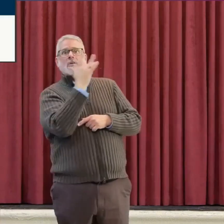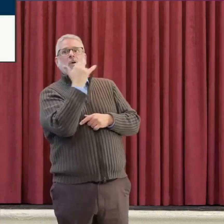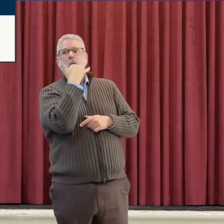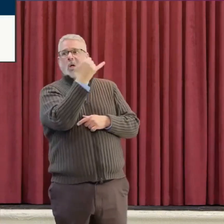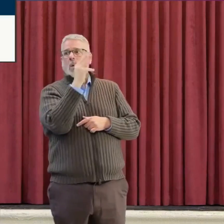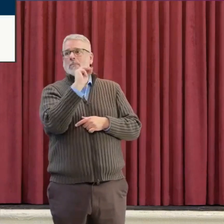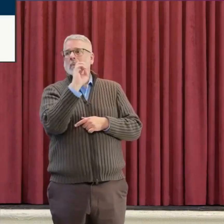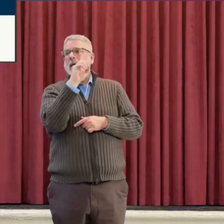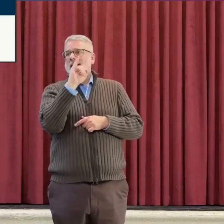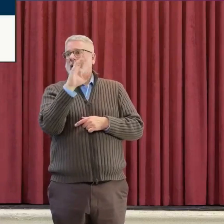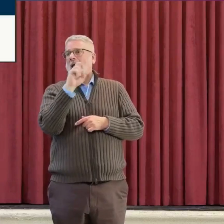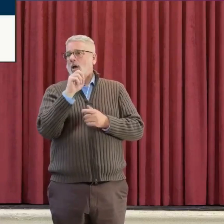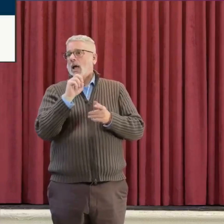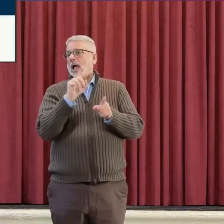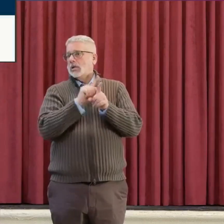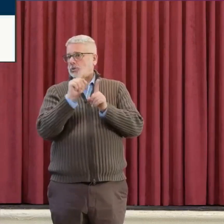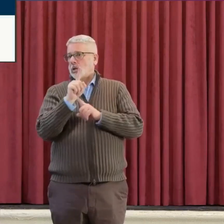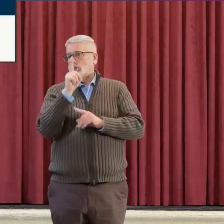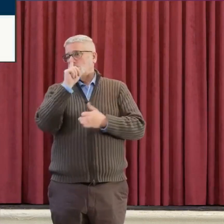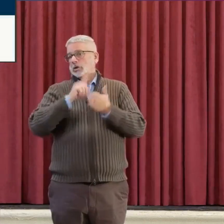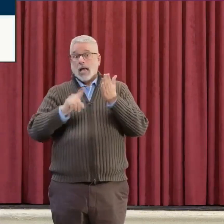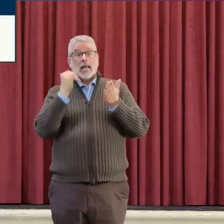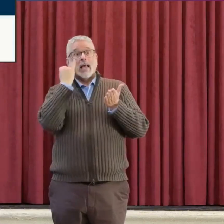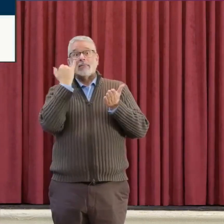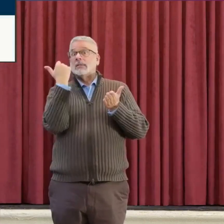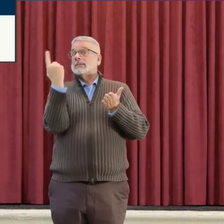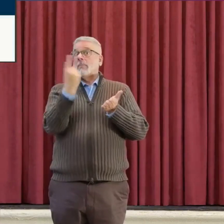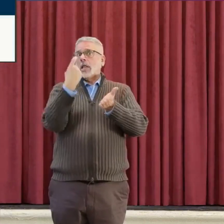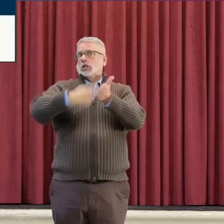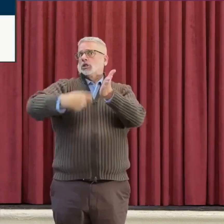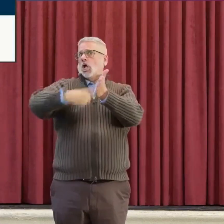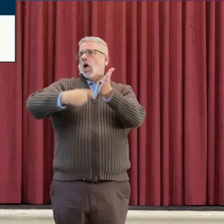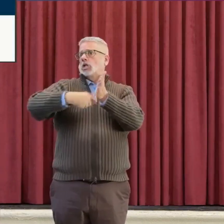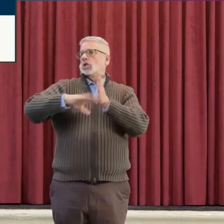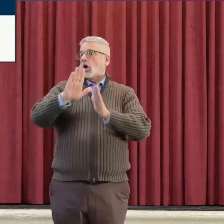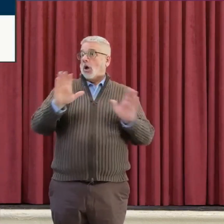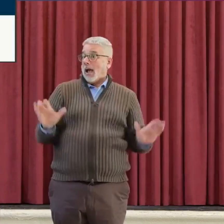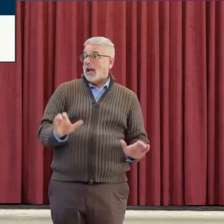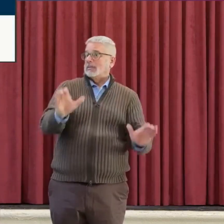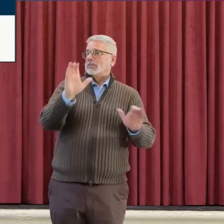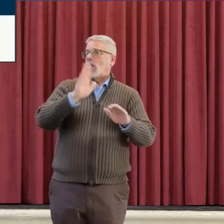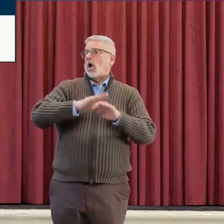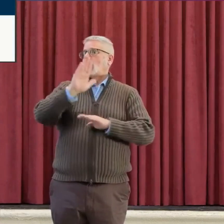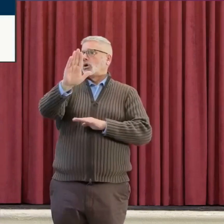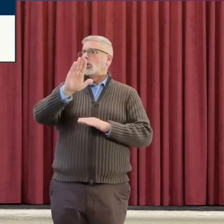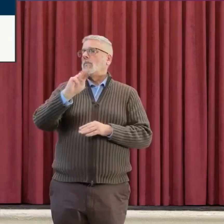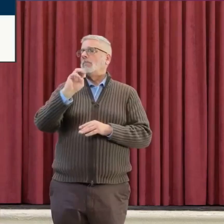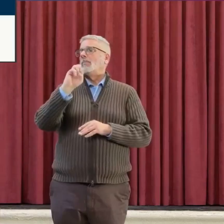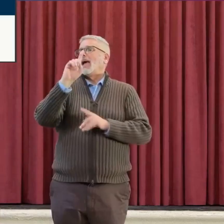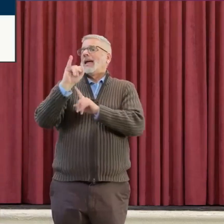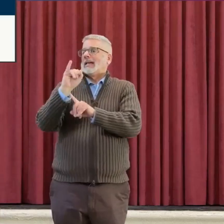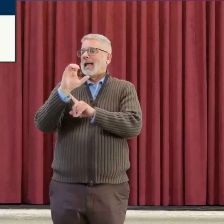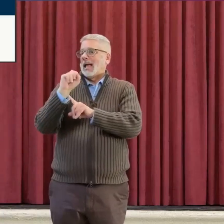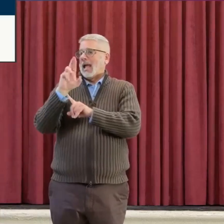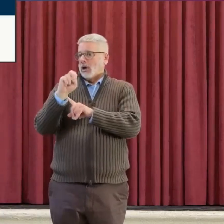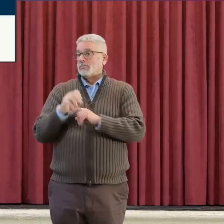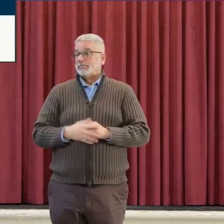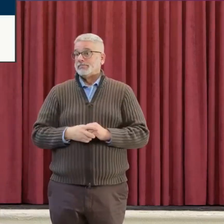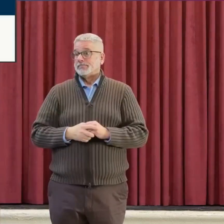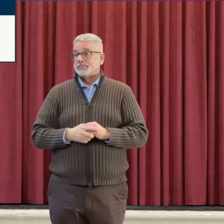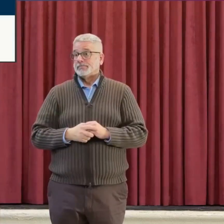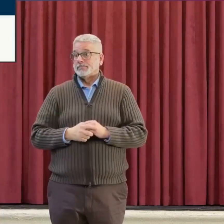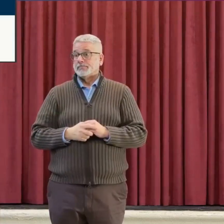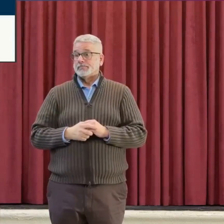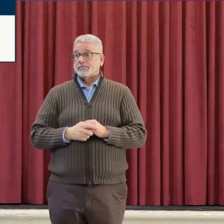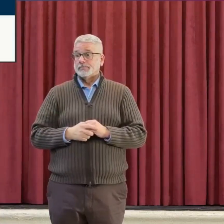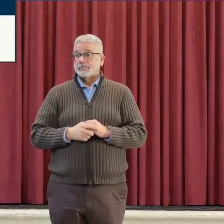Medicare as well and check if there is any activities going on her account.